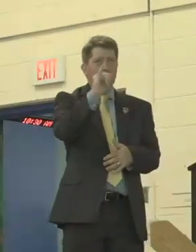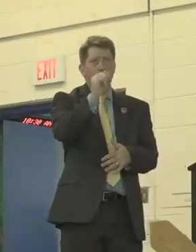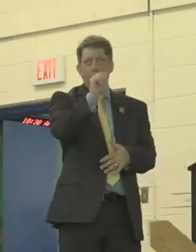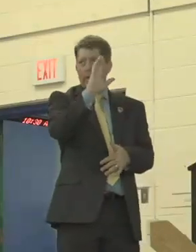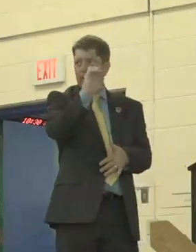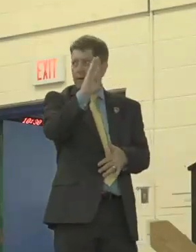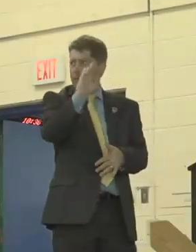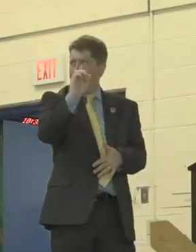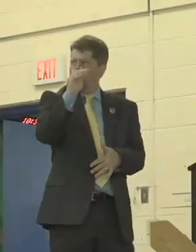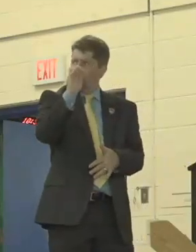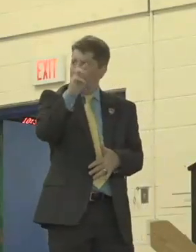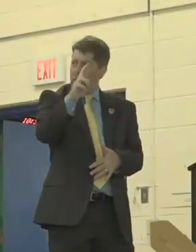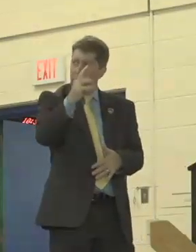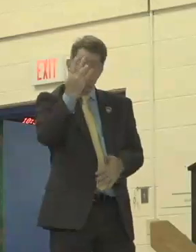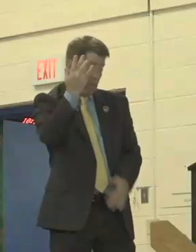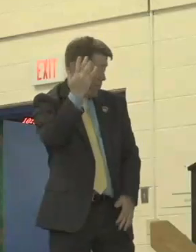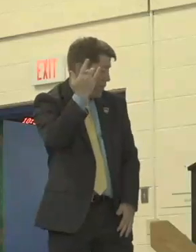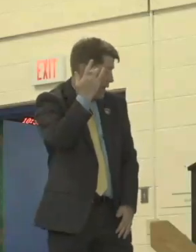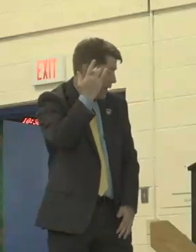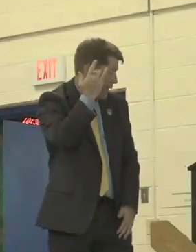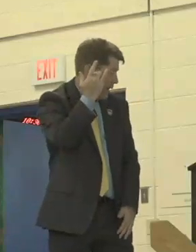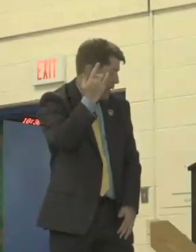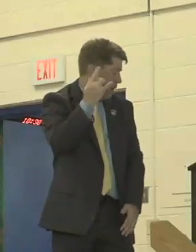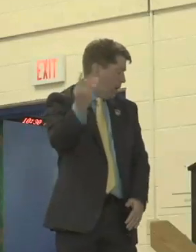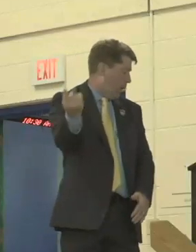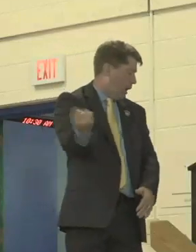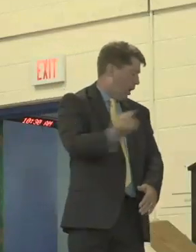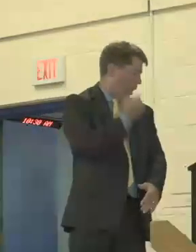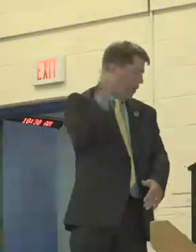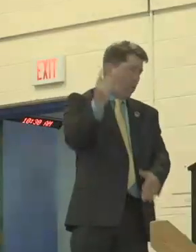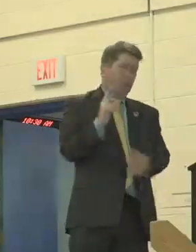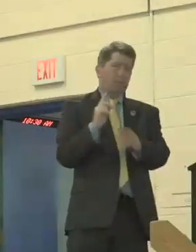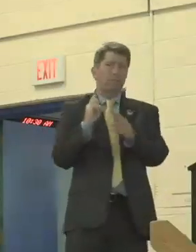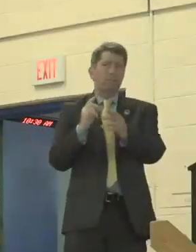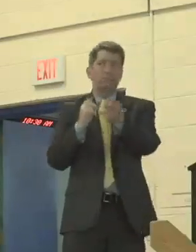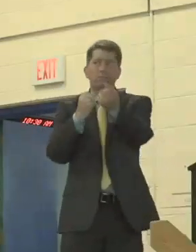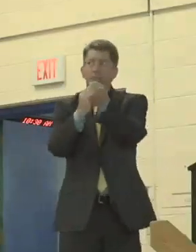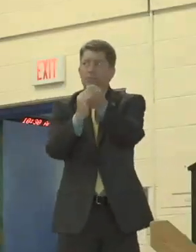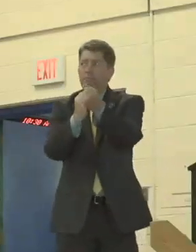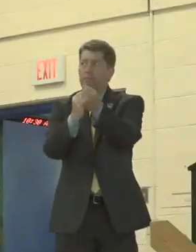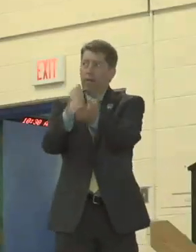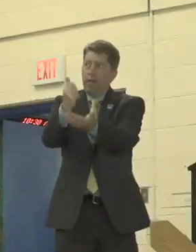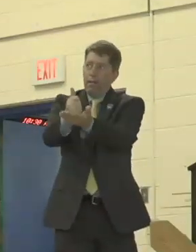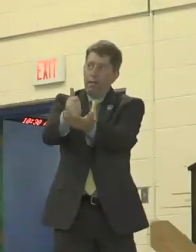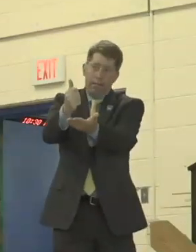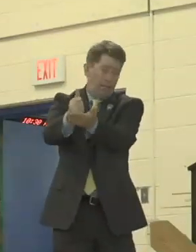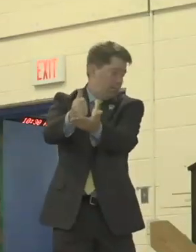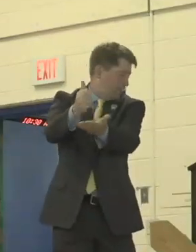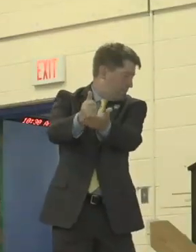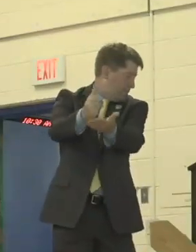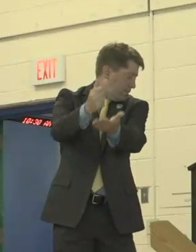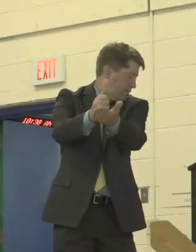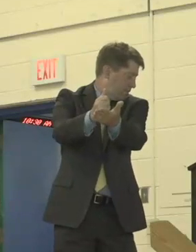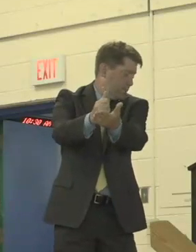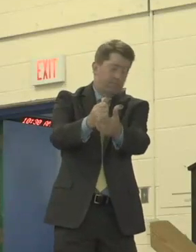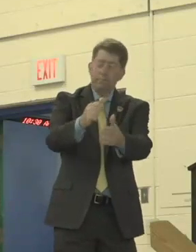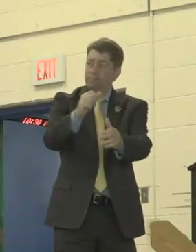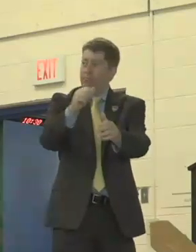And this goes to Jacob Decker because he is always willing to help others